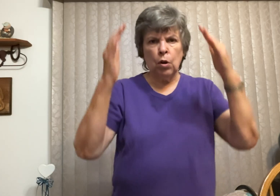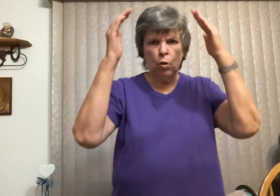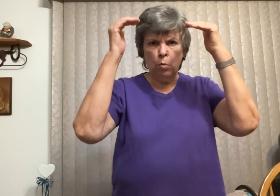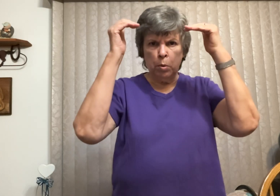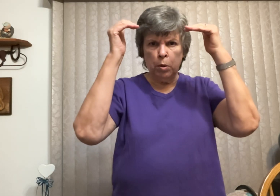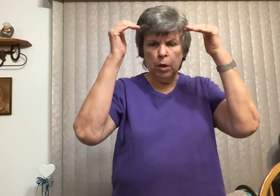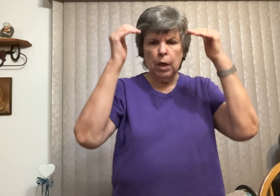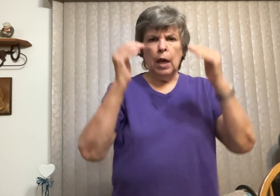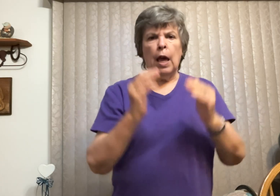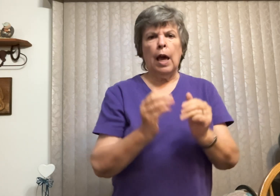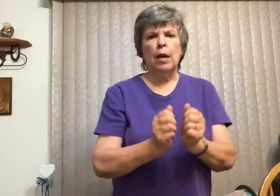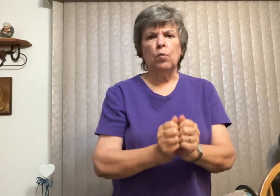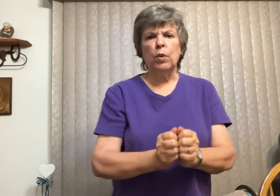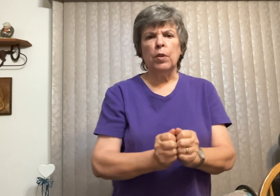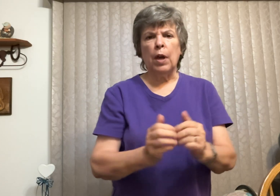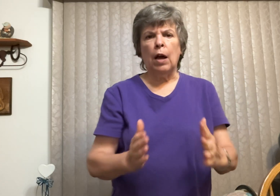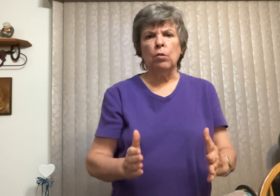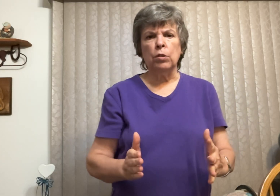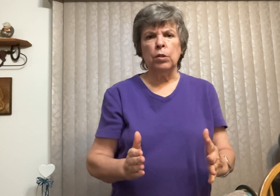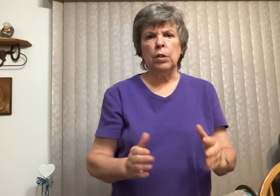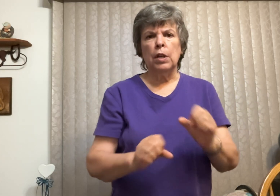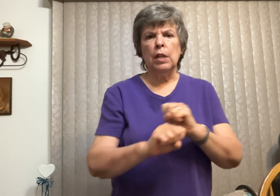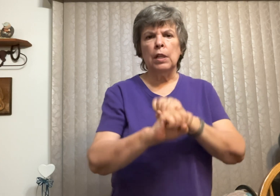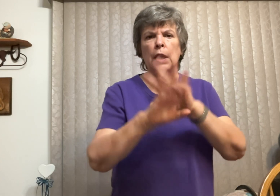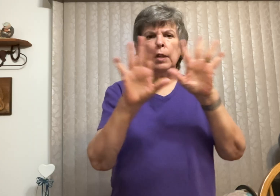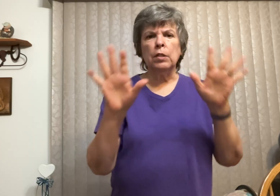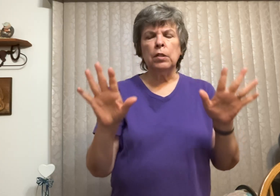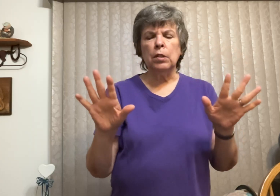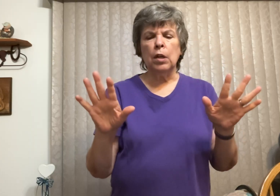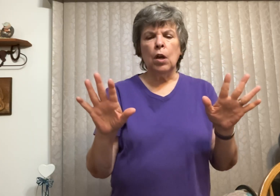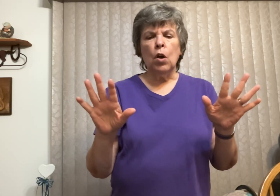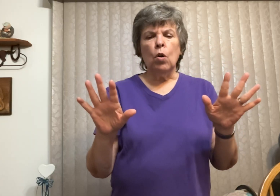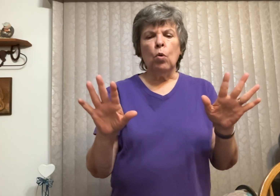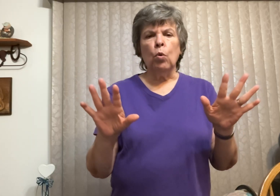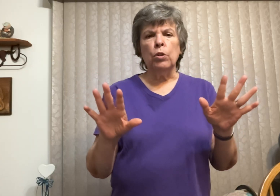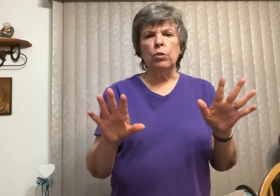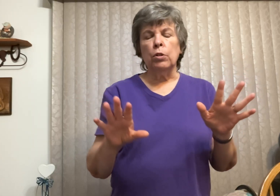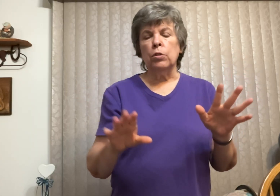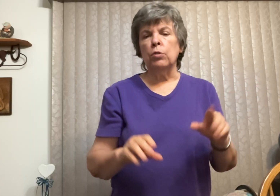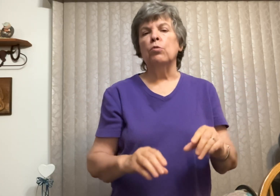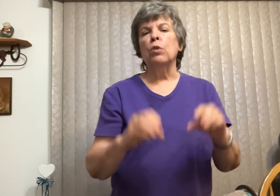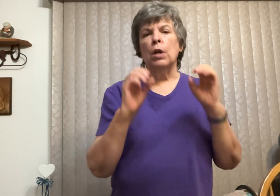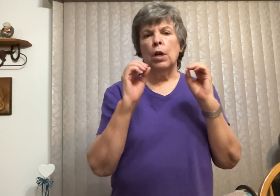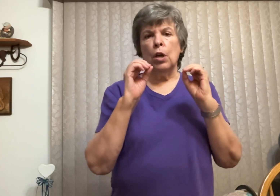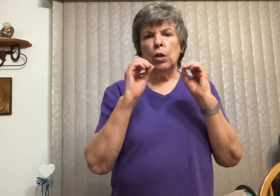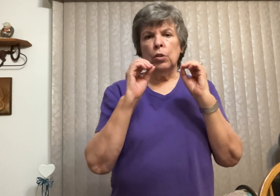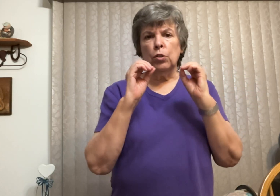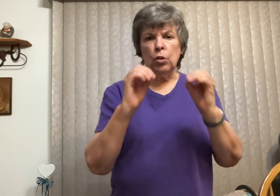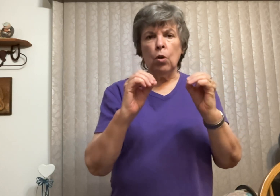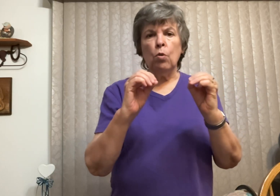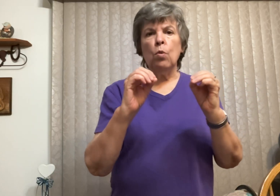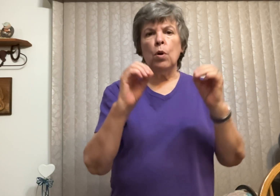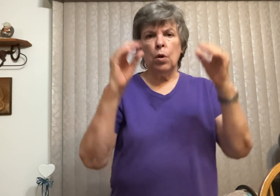hope and without light. Or you could do no